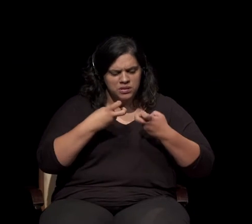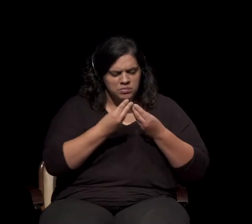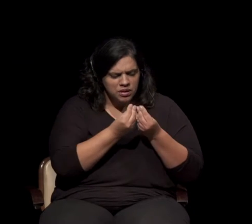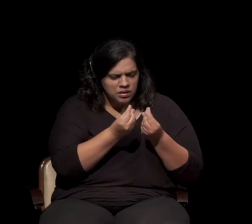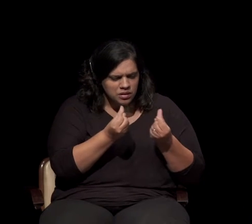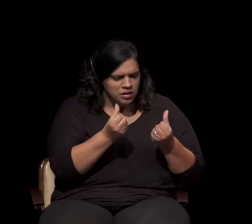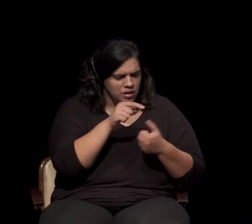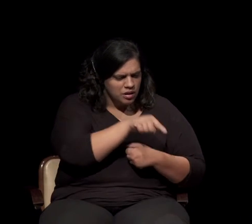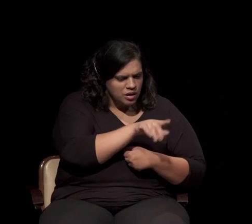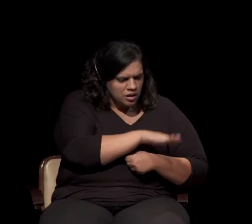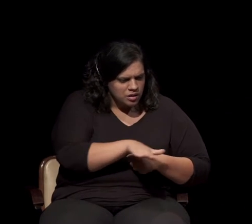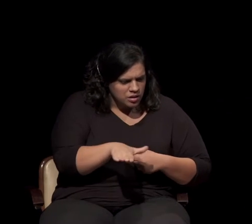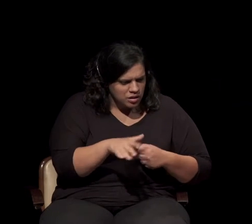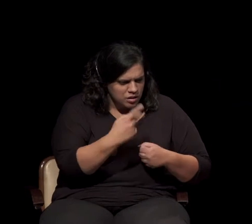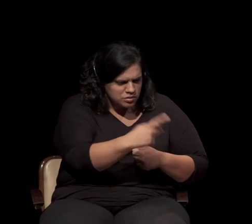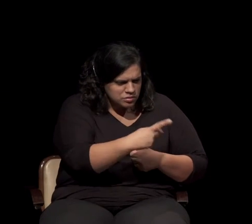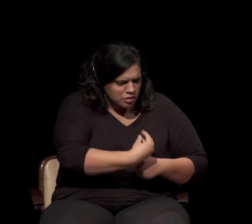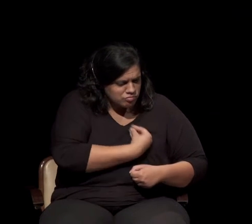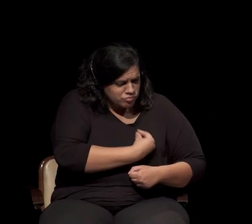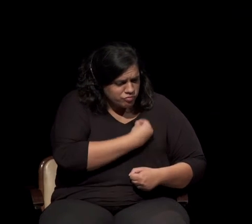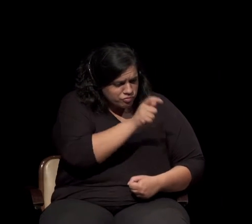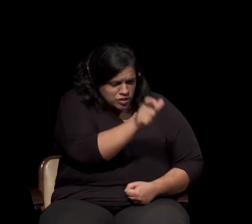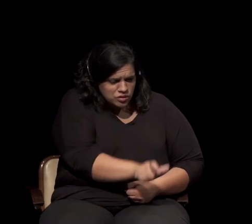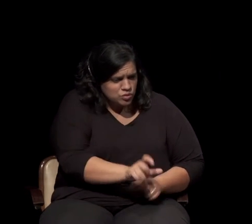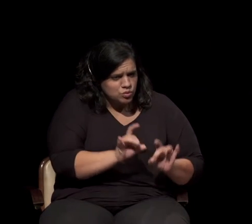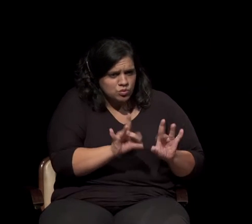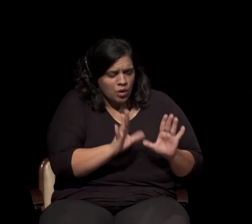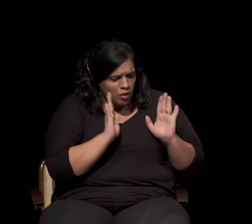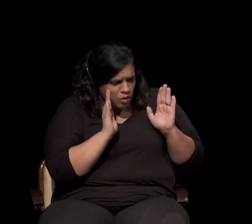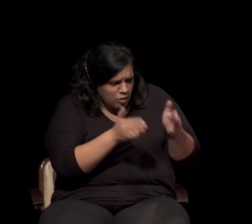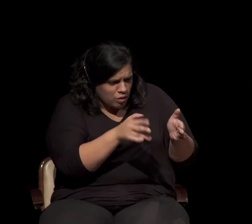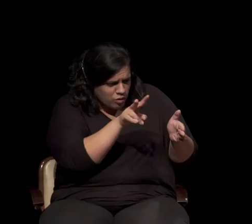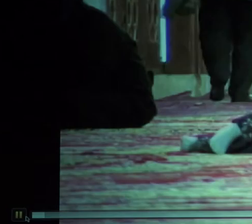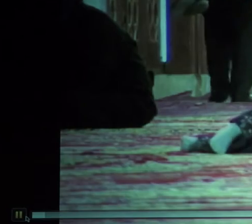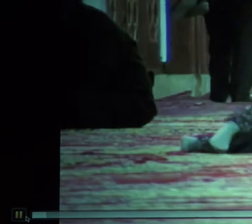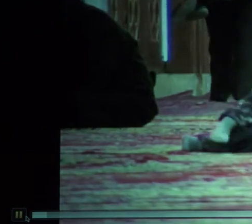Mosque, Damascus. I just show a short excerpt from this.